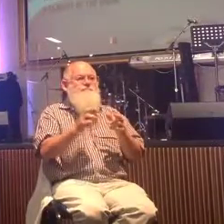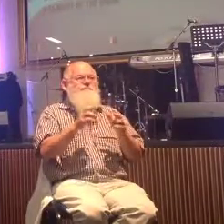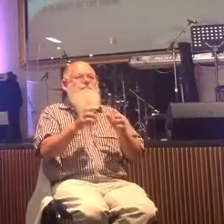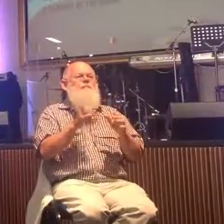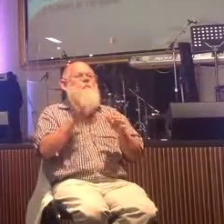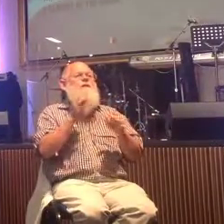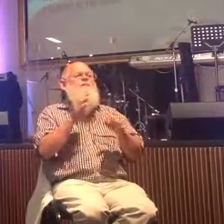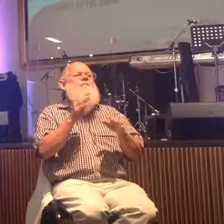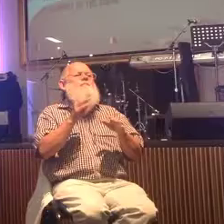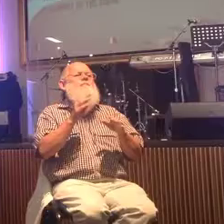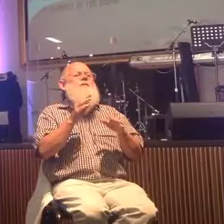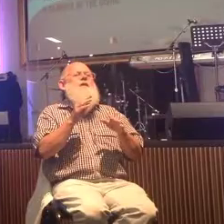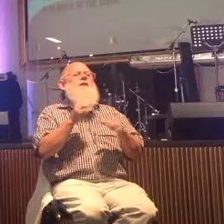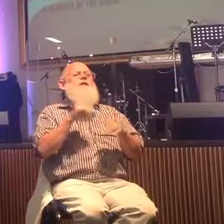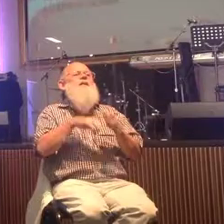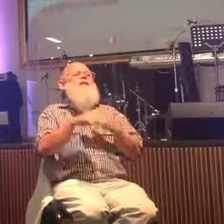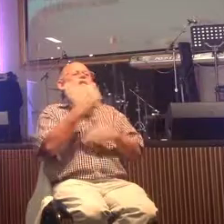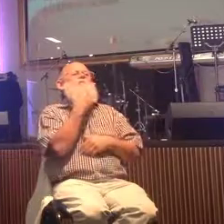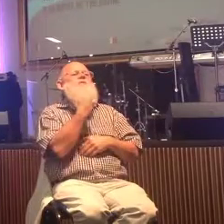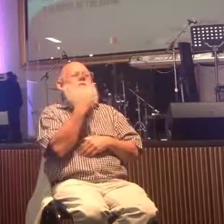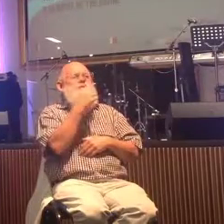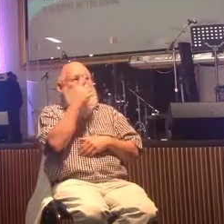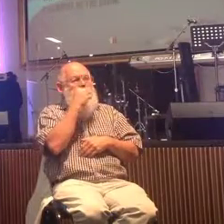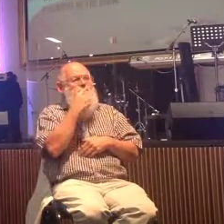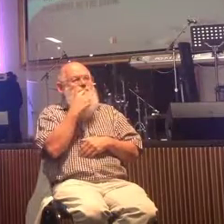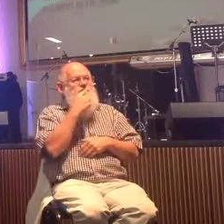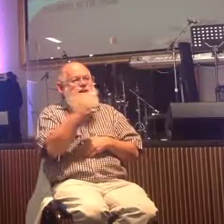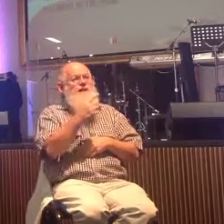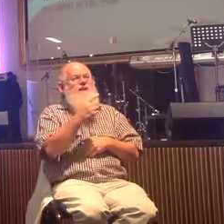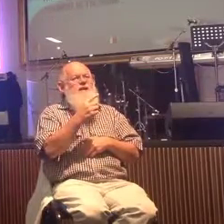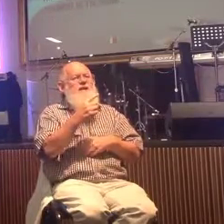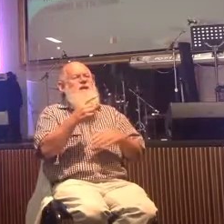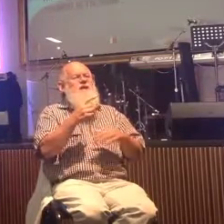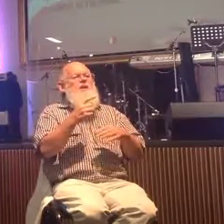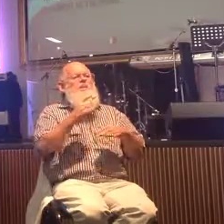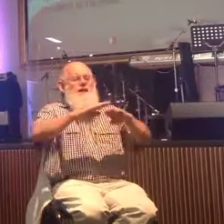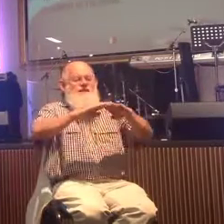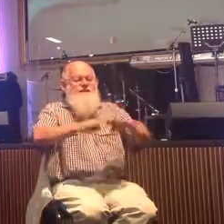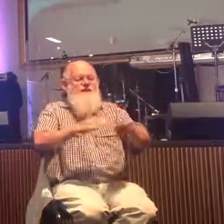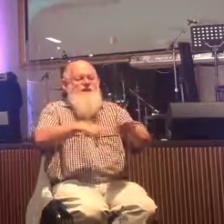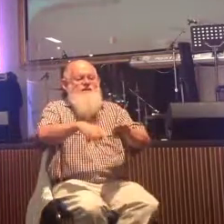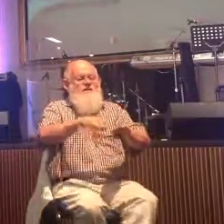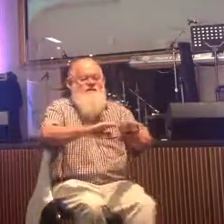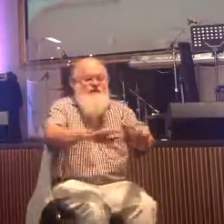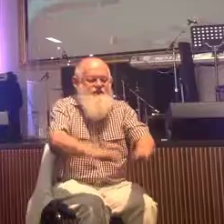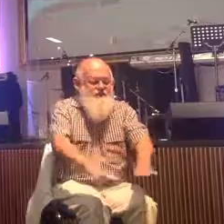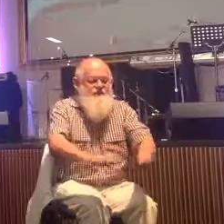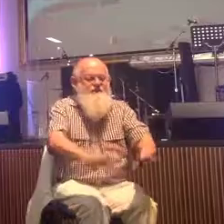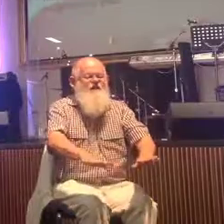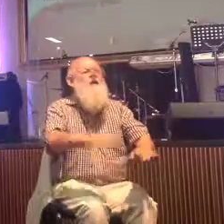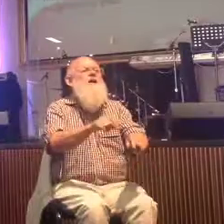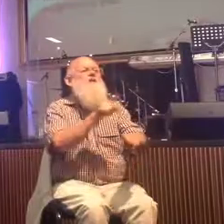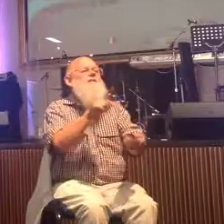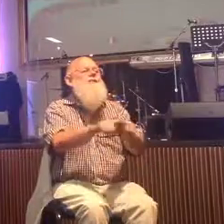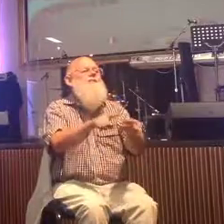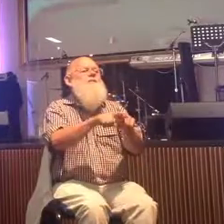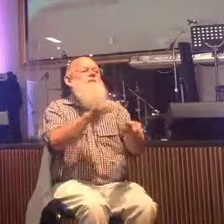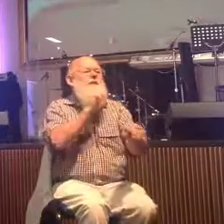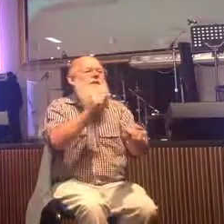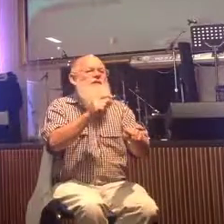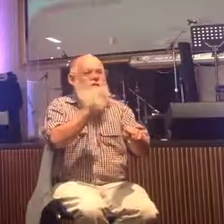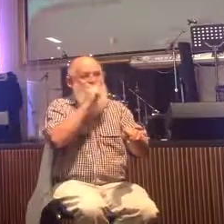of a rabbi is the Jewish way of saying, can I be your disciple? I'm under your teaching. I value your authority over mine. What you